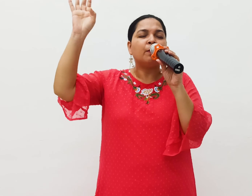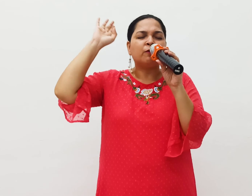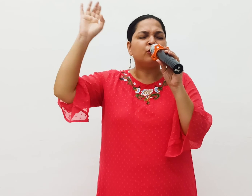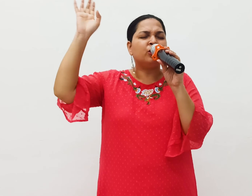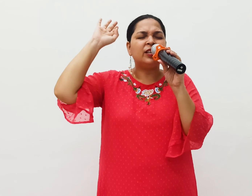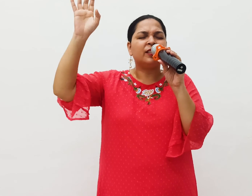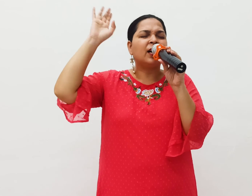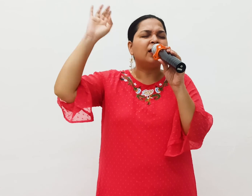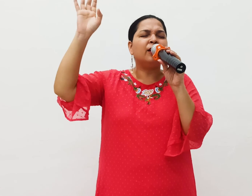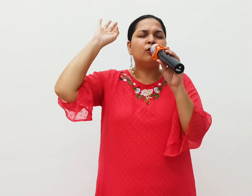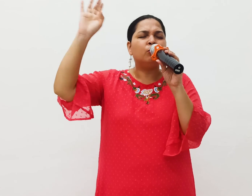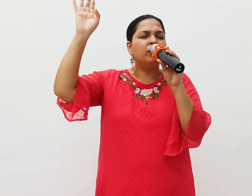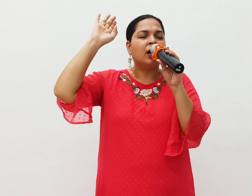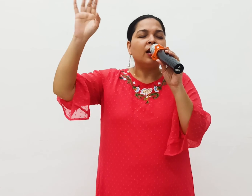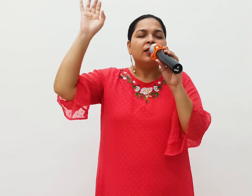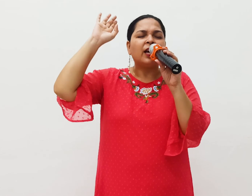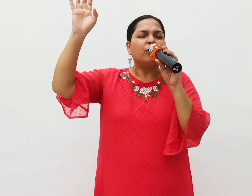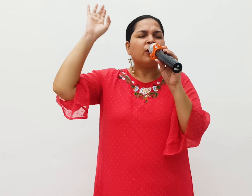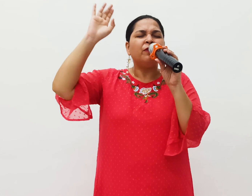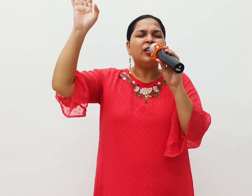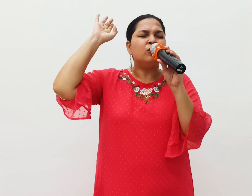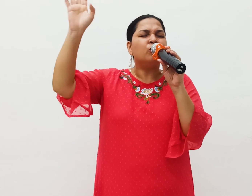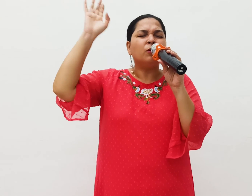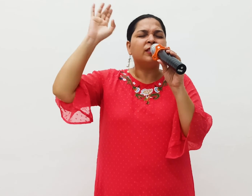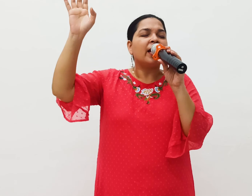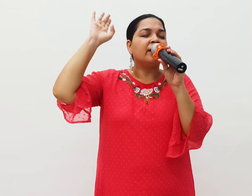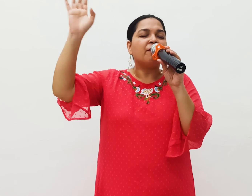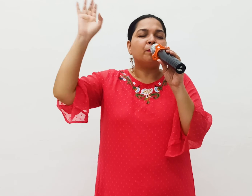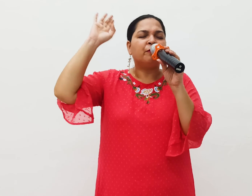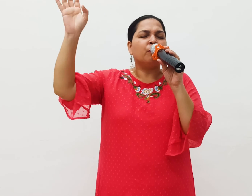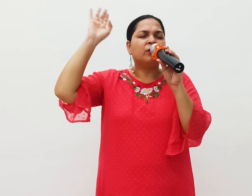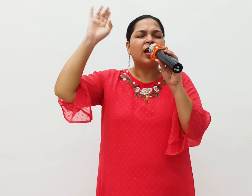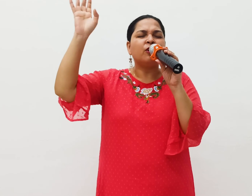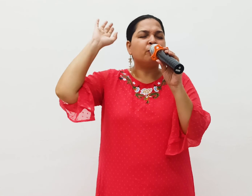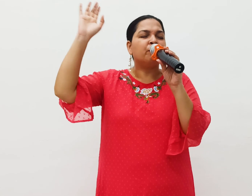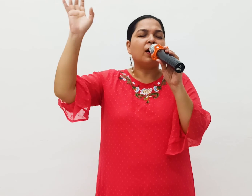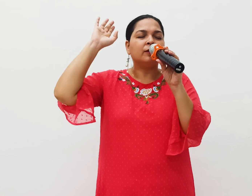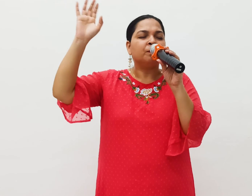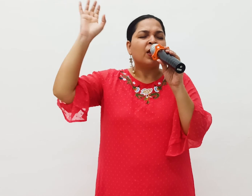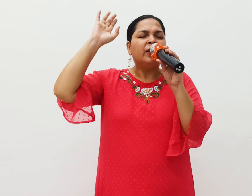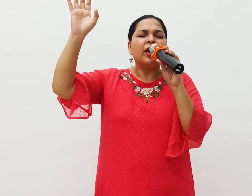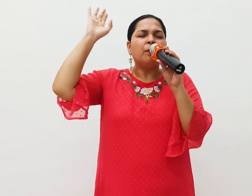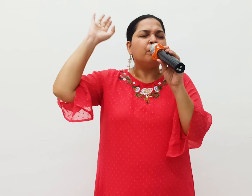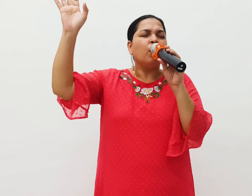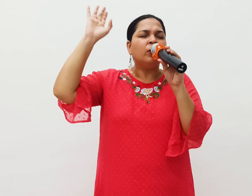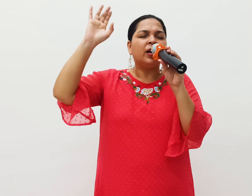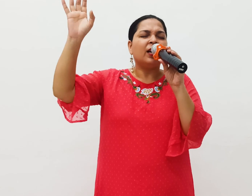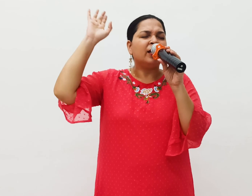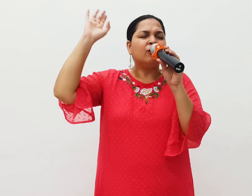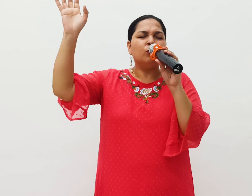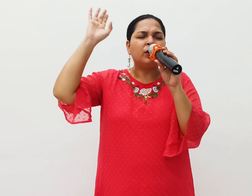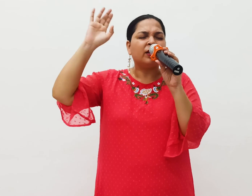in the name of Jesus. Hallelujah. Thank you. They are winning souls like never before. Thank you, Father. They are